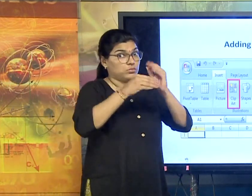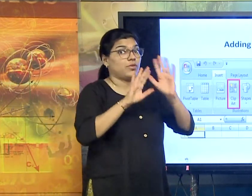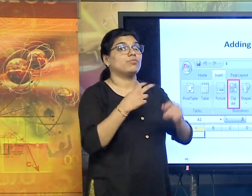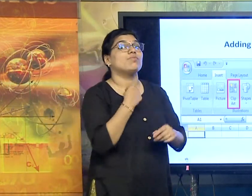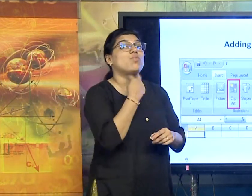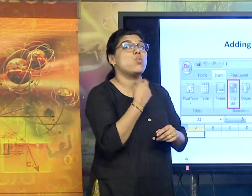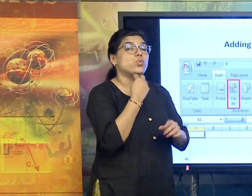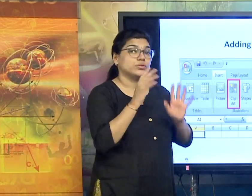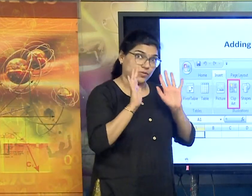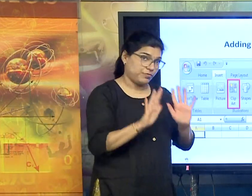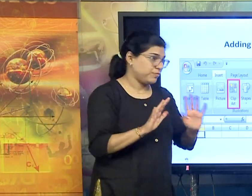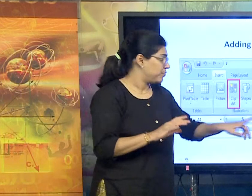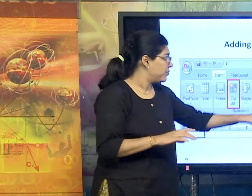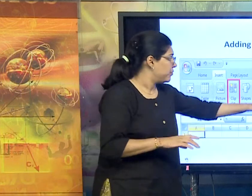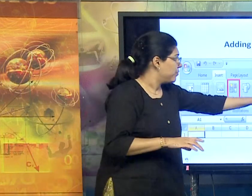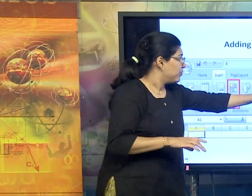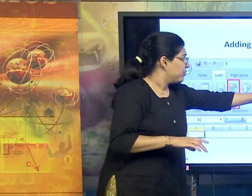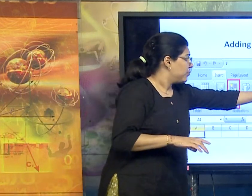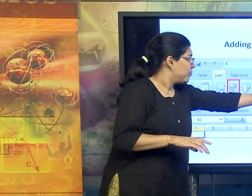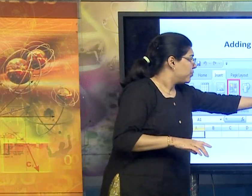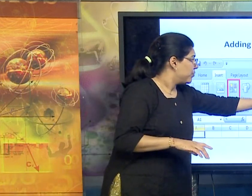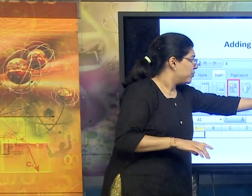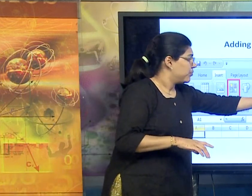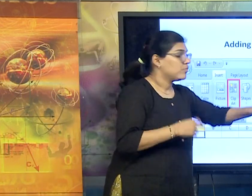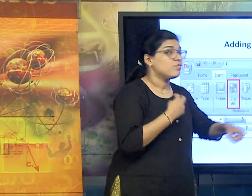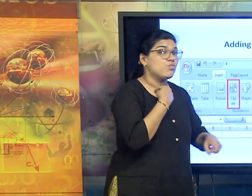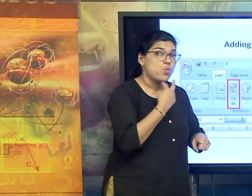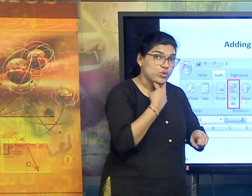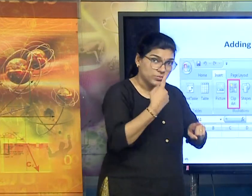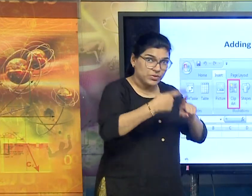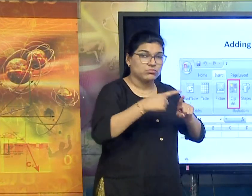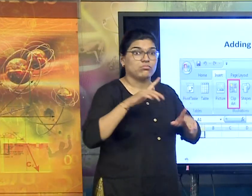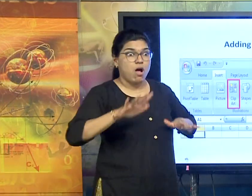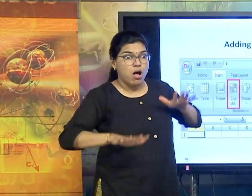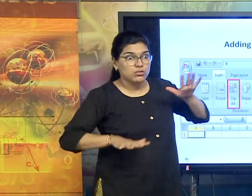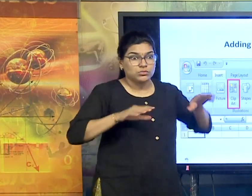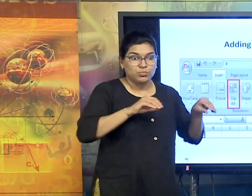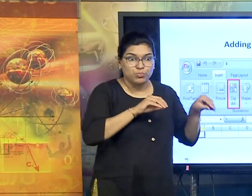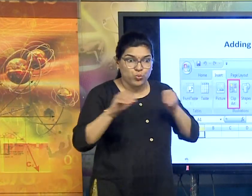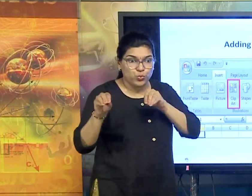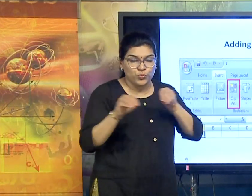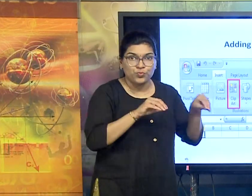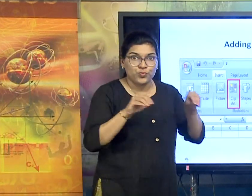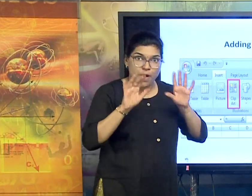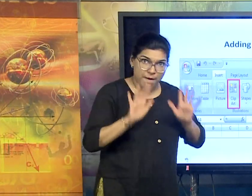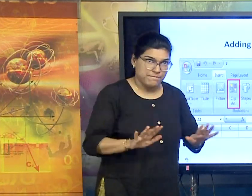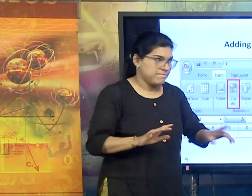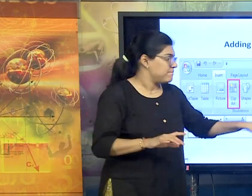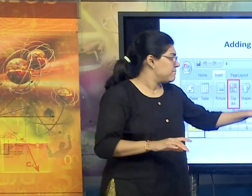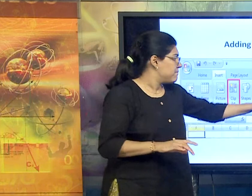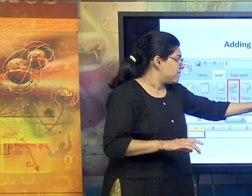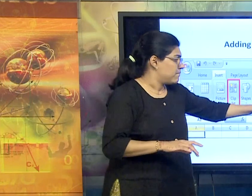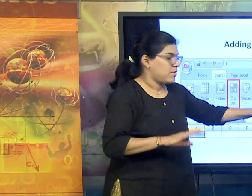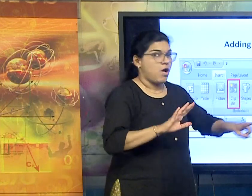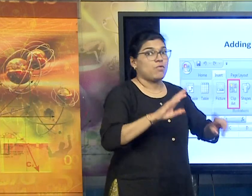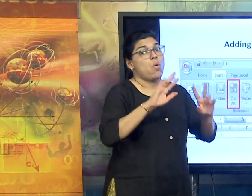here we are talking about clip art. Here in clip art we can include the sound, we can